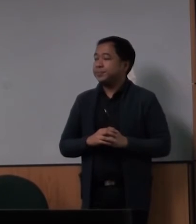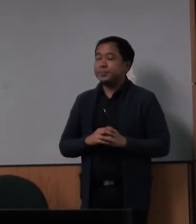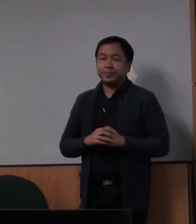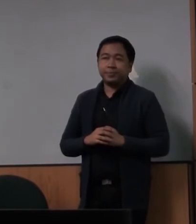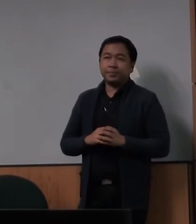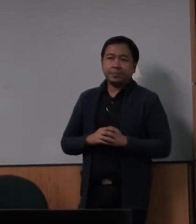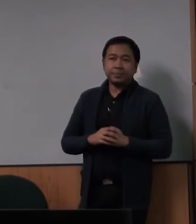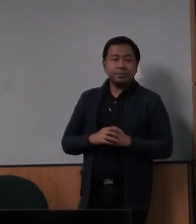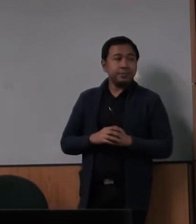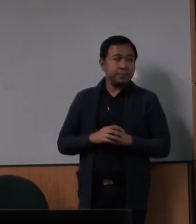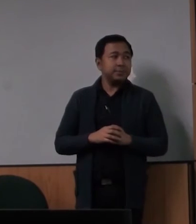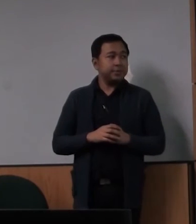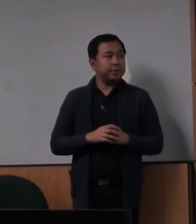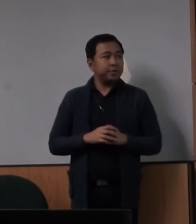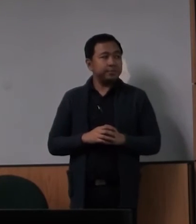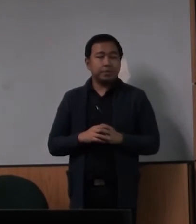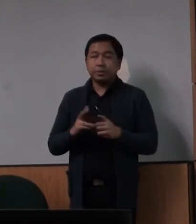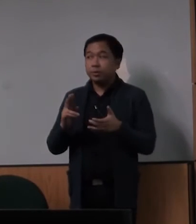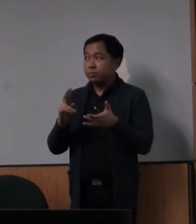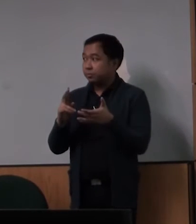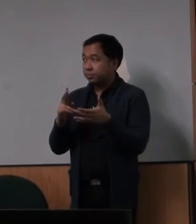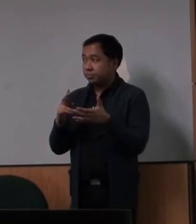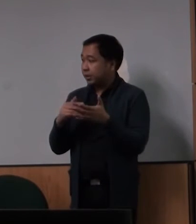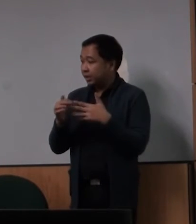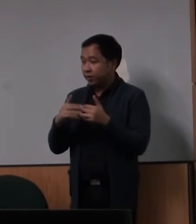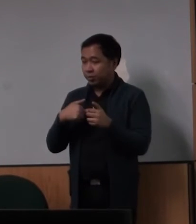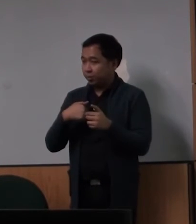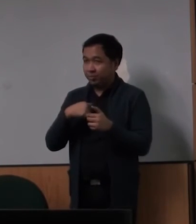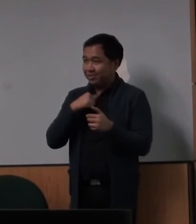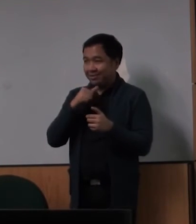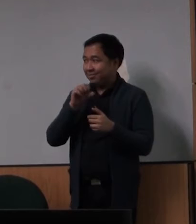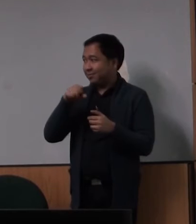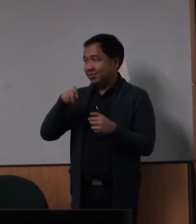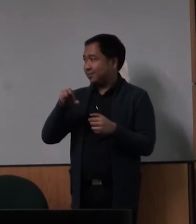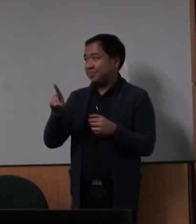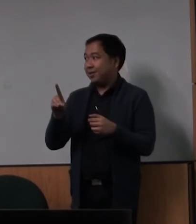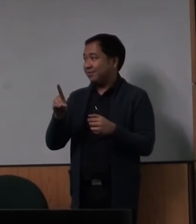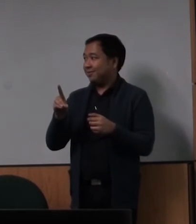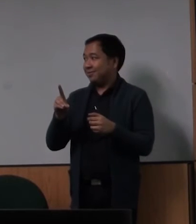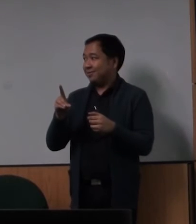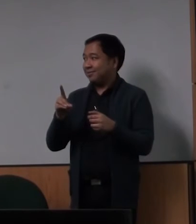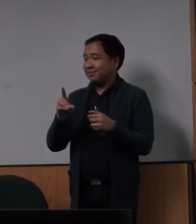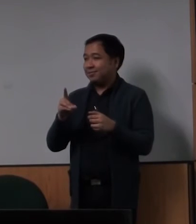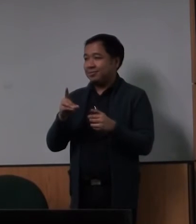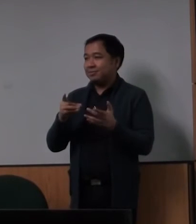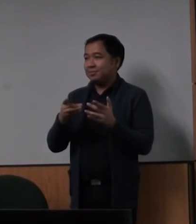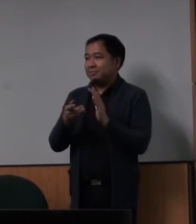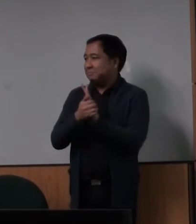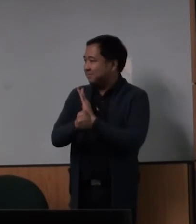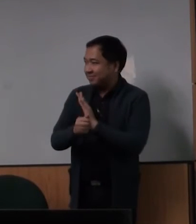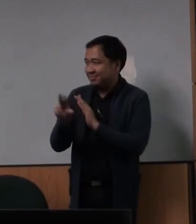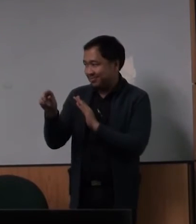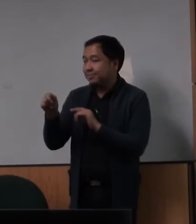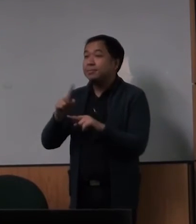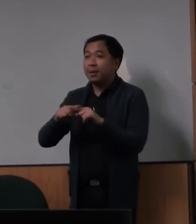So with that, even I'm not a SPED major, I'm math